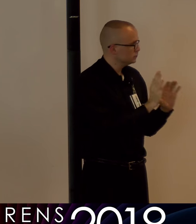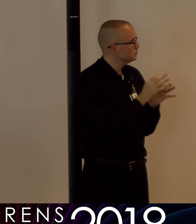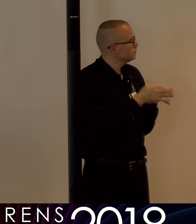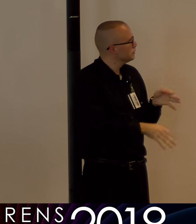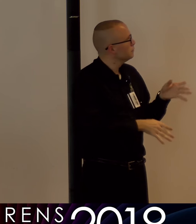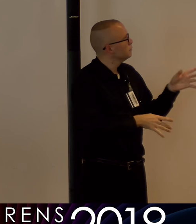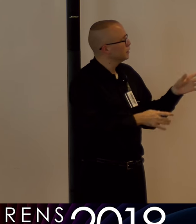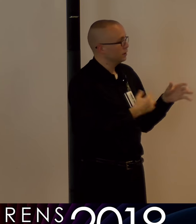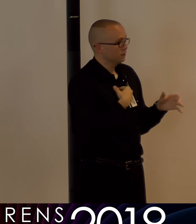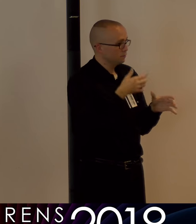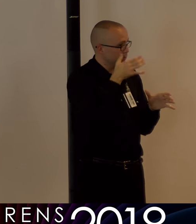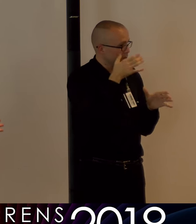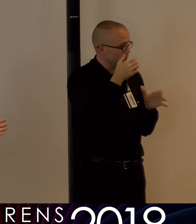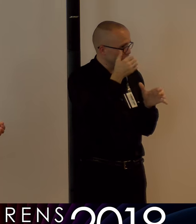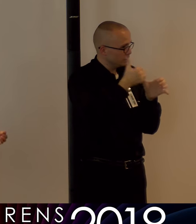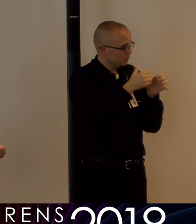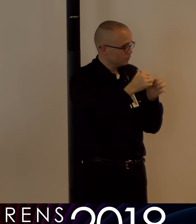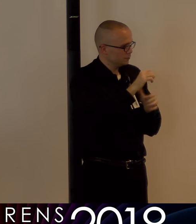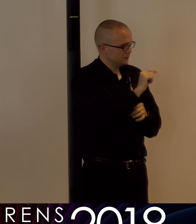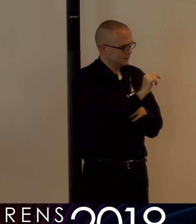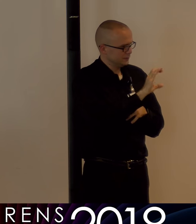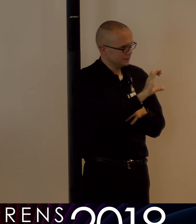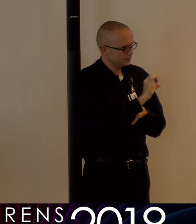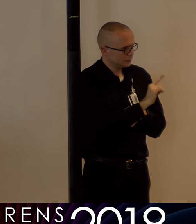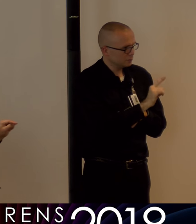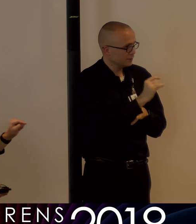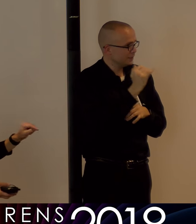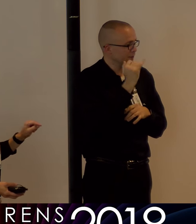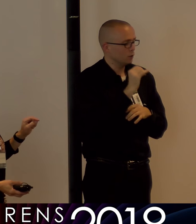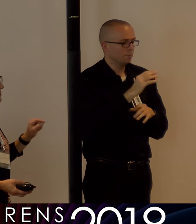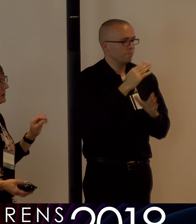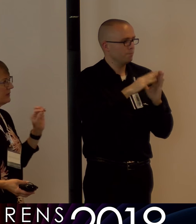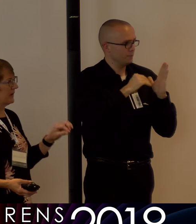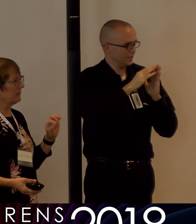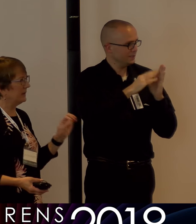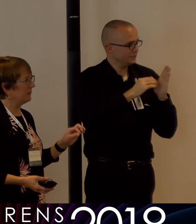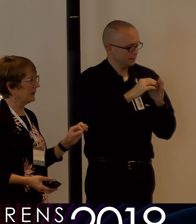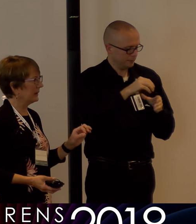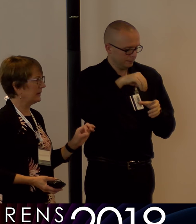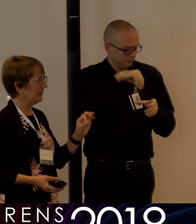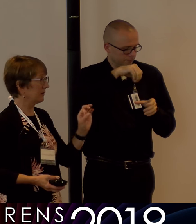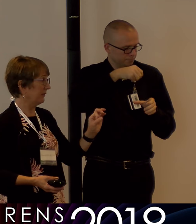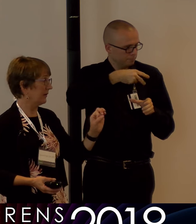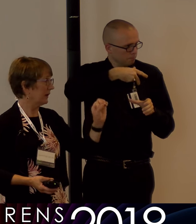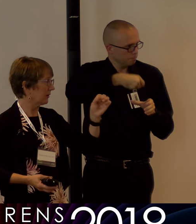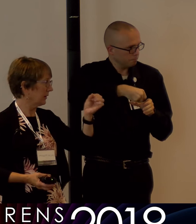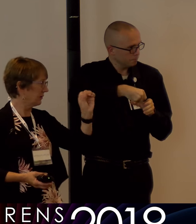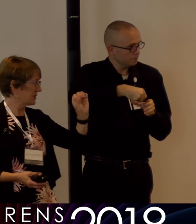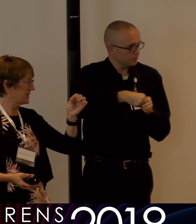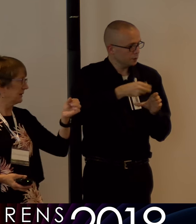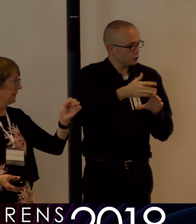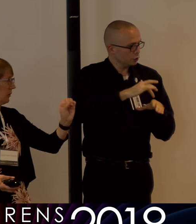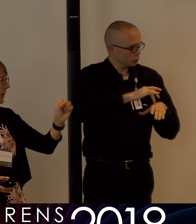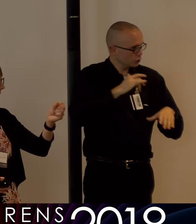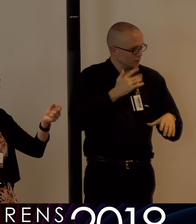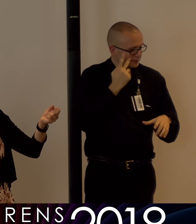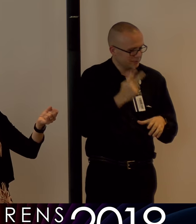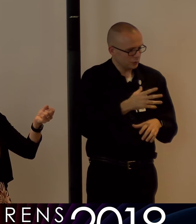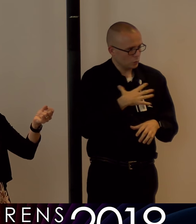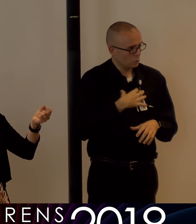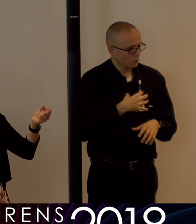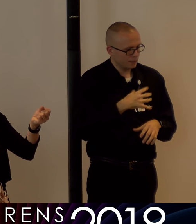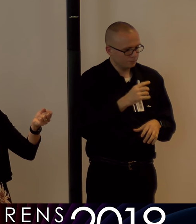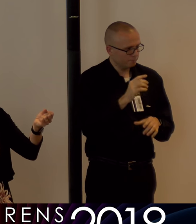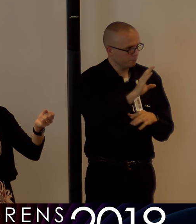earlier when I showed you those paint-filled pictures that if you inject paint into a developing embryonic ear very early, you'll just see a little white